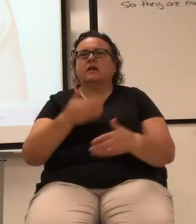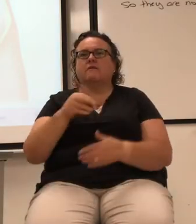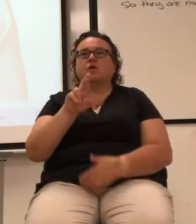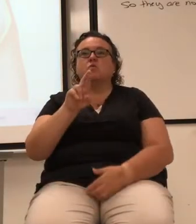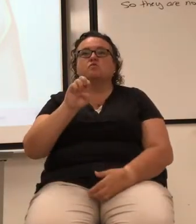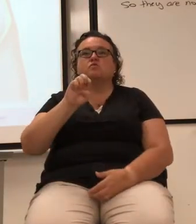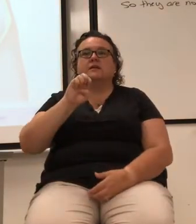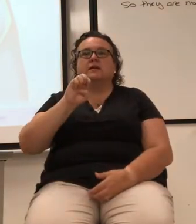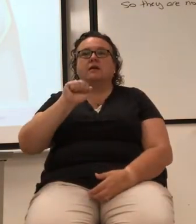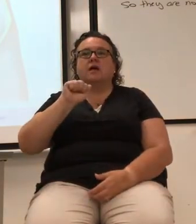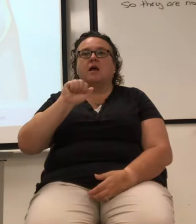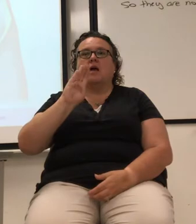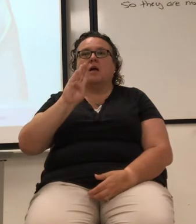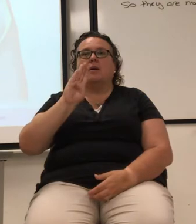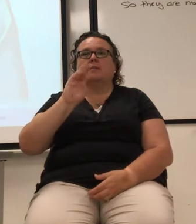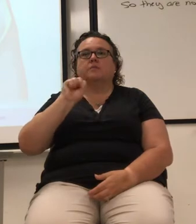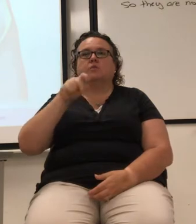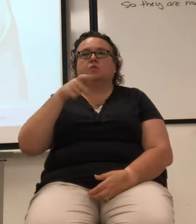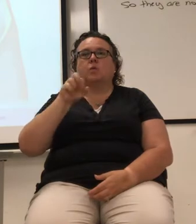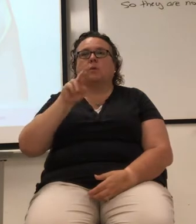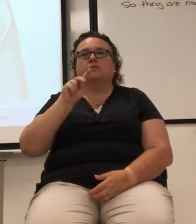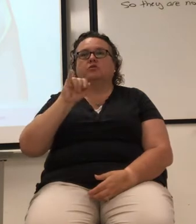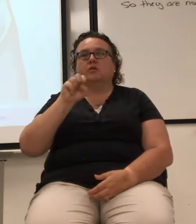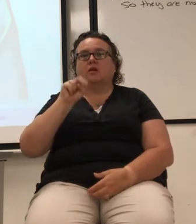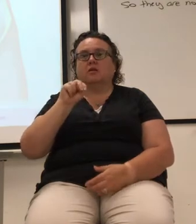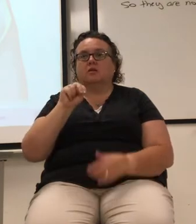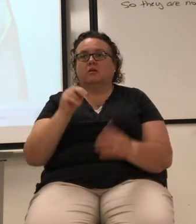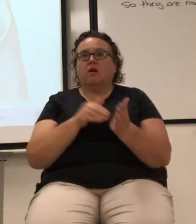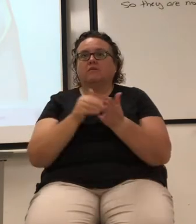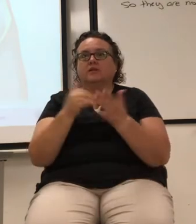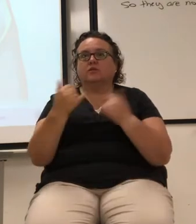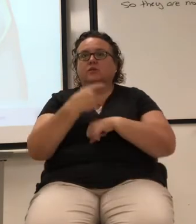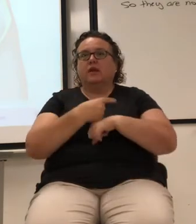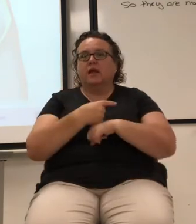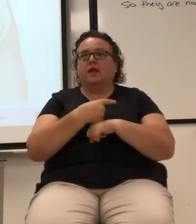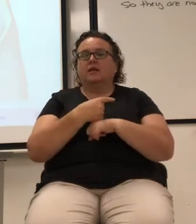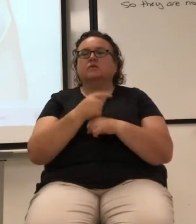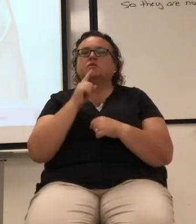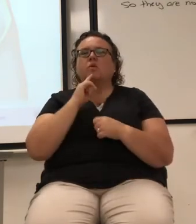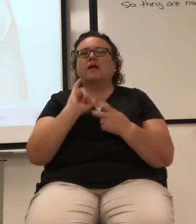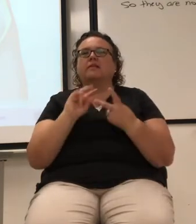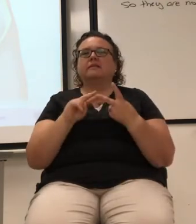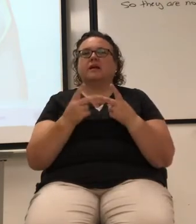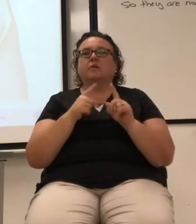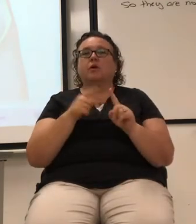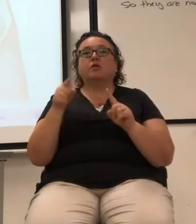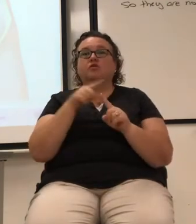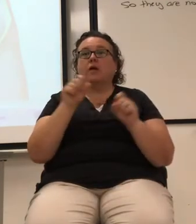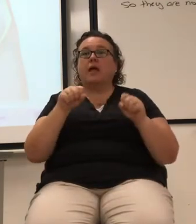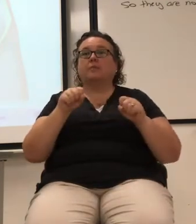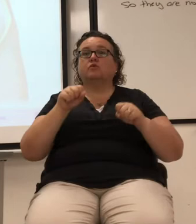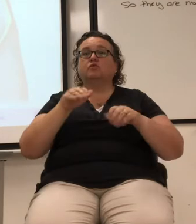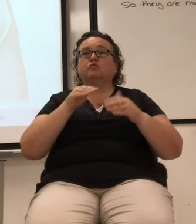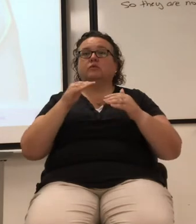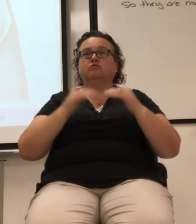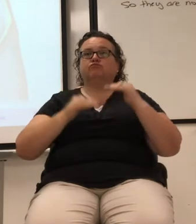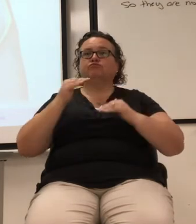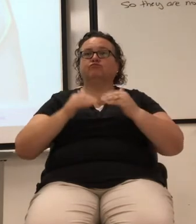Yeah. So, kind of leads to the second point, you're able to regulate water and electrolytes.